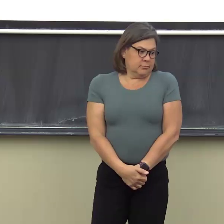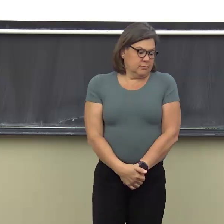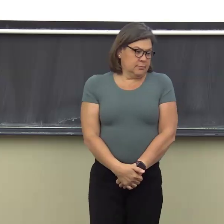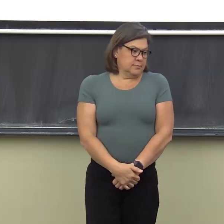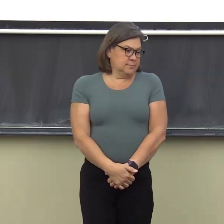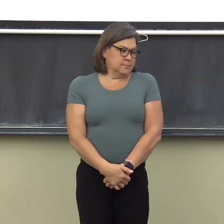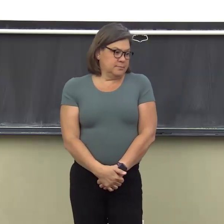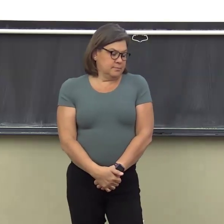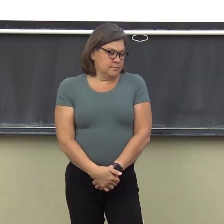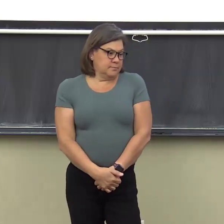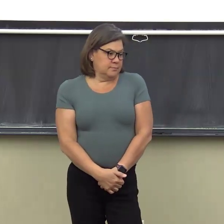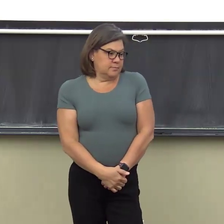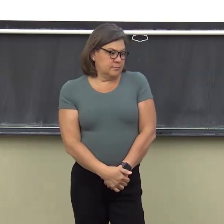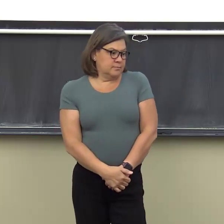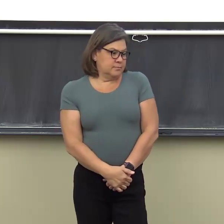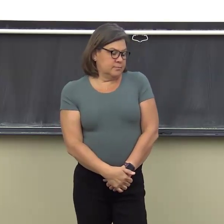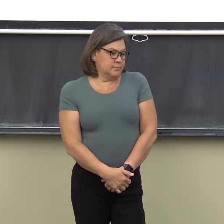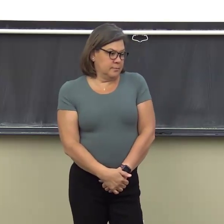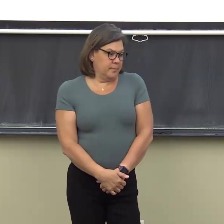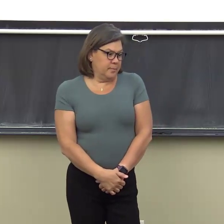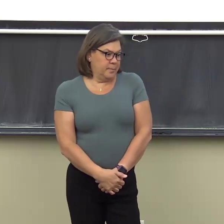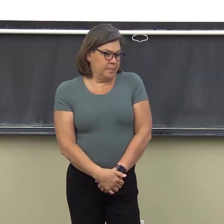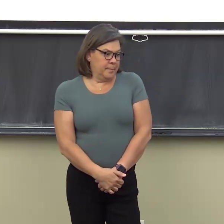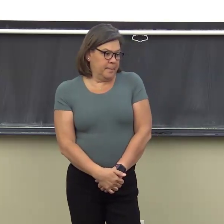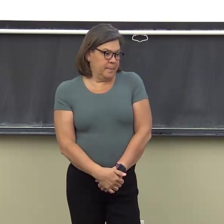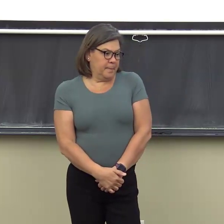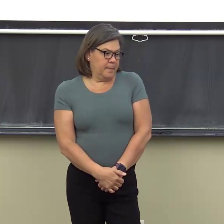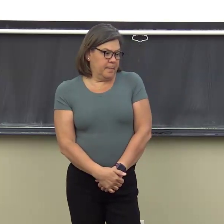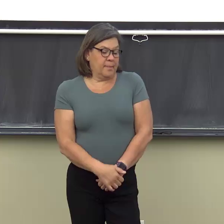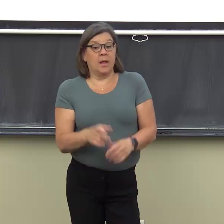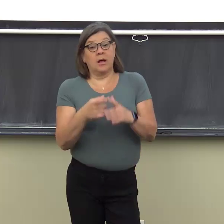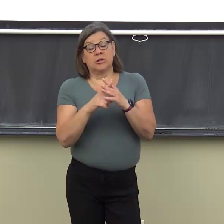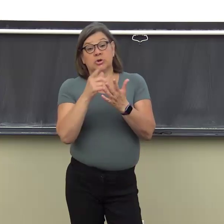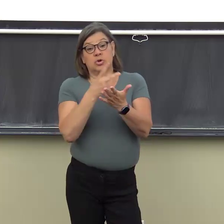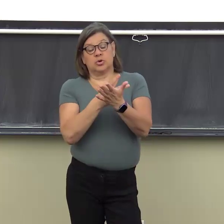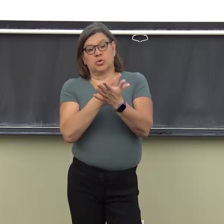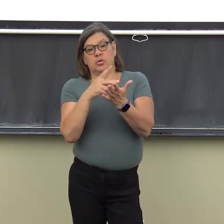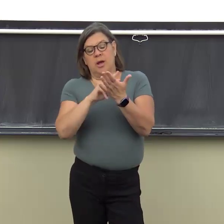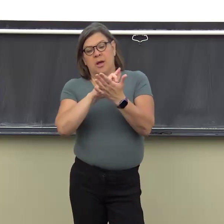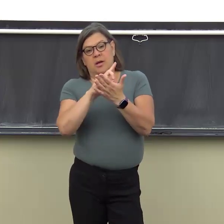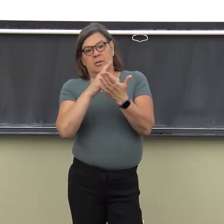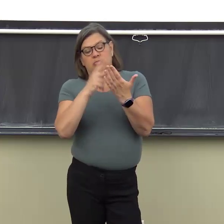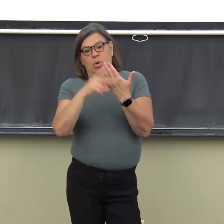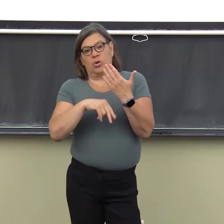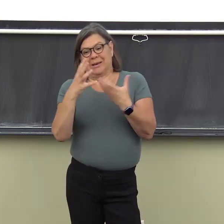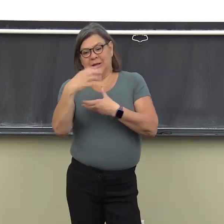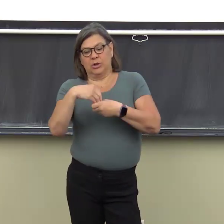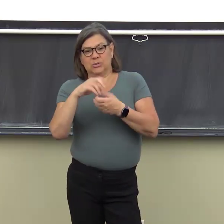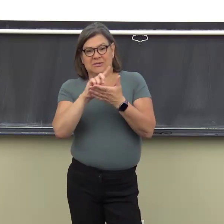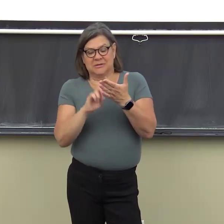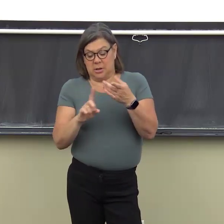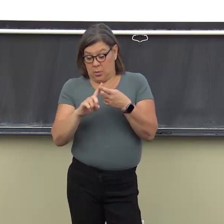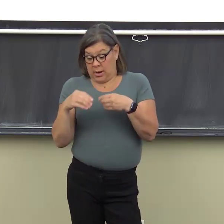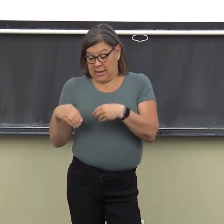and that's one of the premises of, I started a graduate program in inclusive design, and what I had to sell